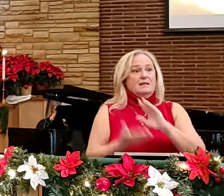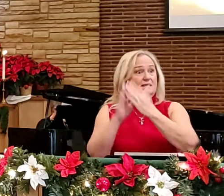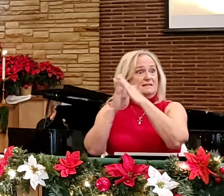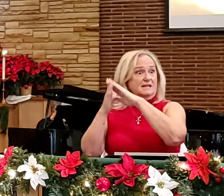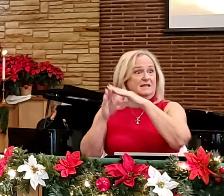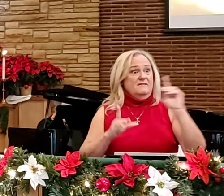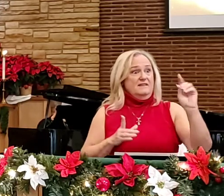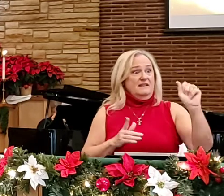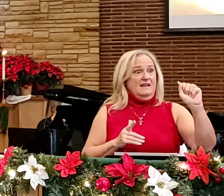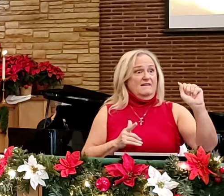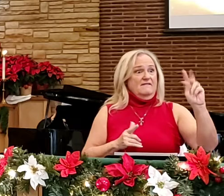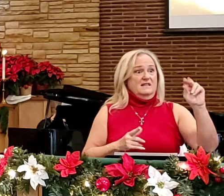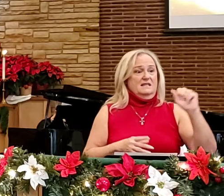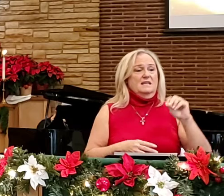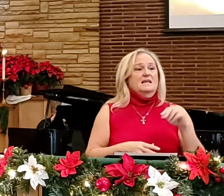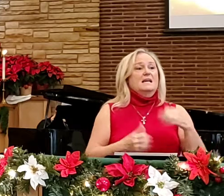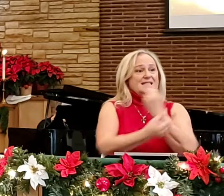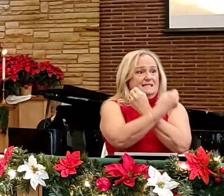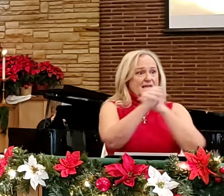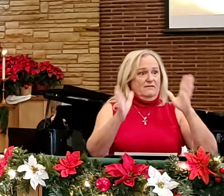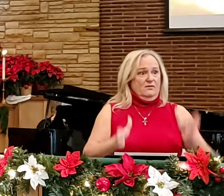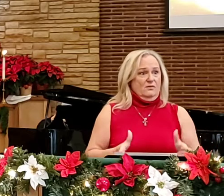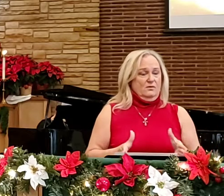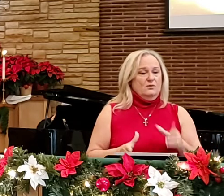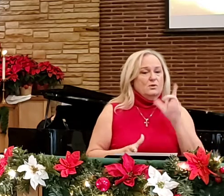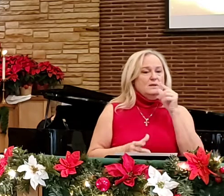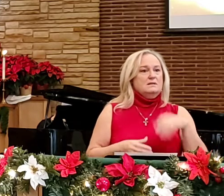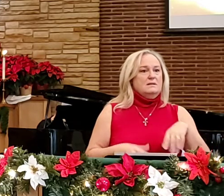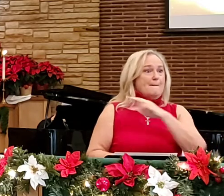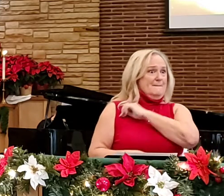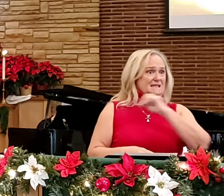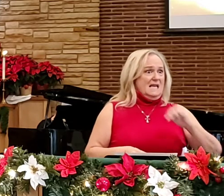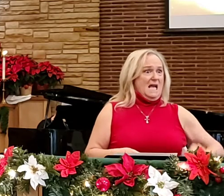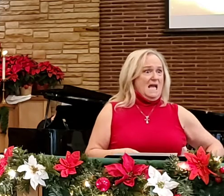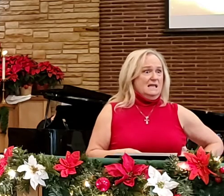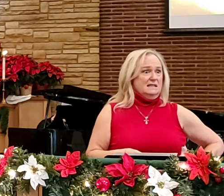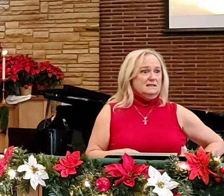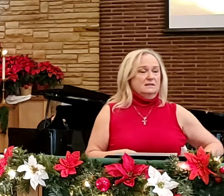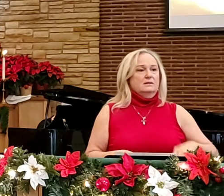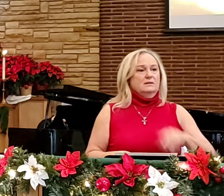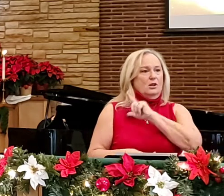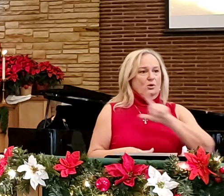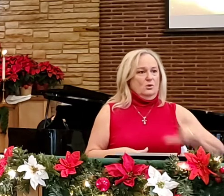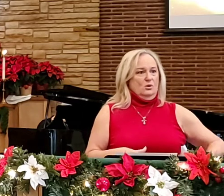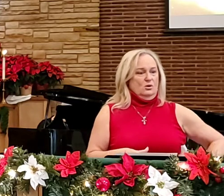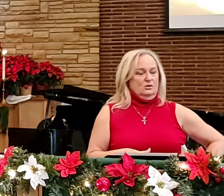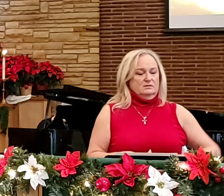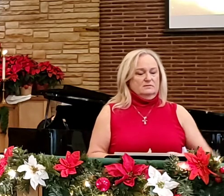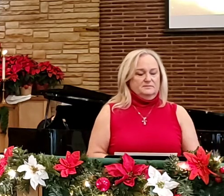of David a Savior, who is the Messiah, the Lord.